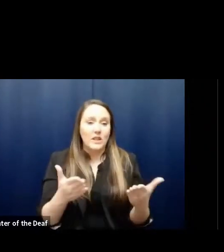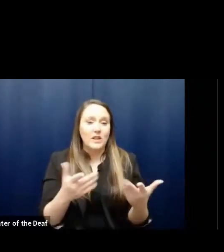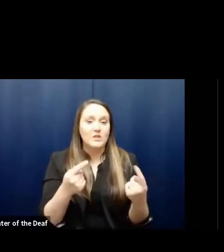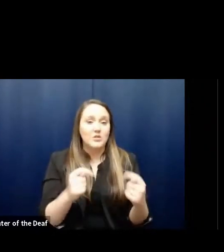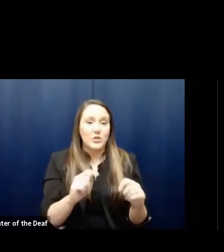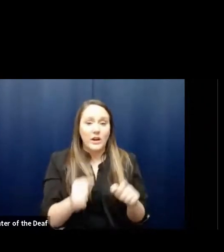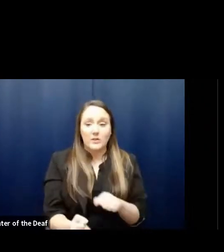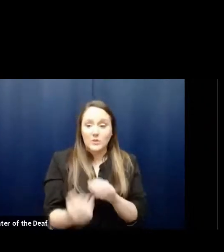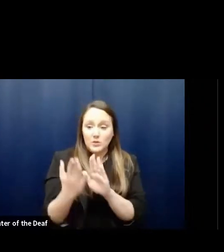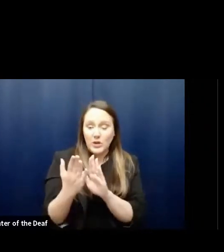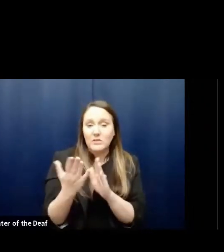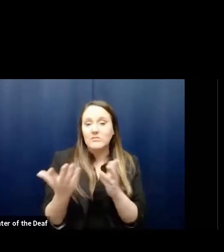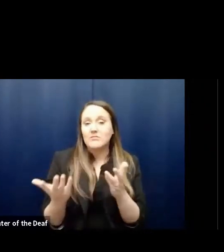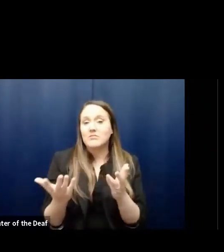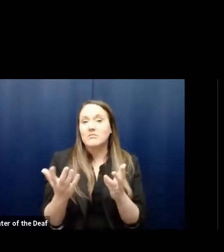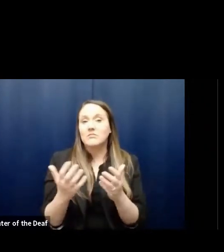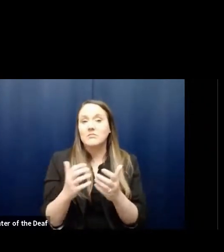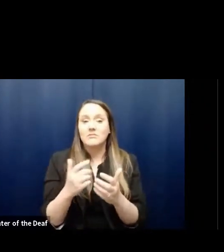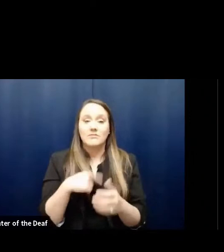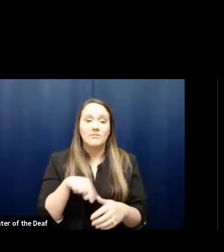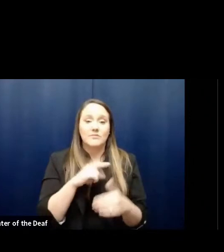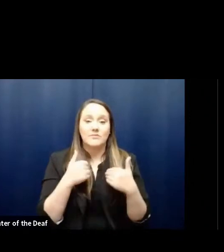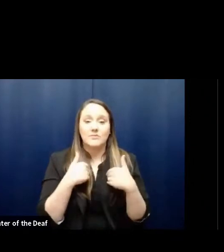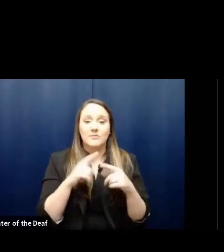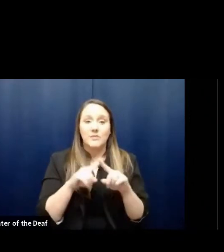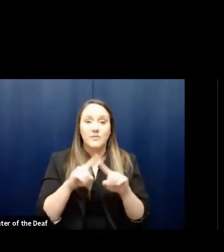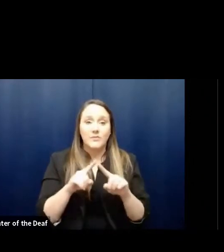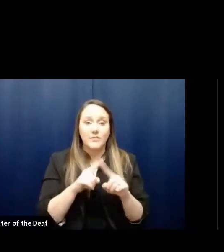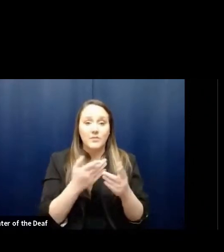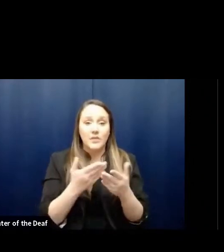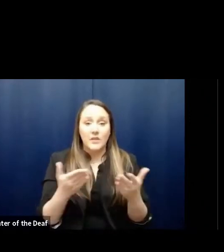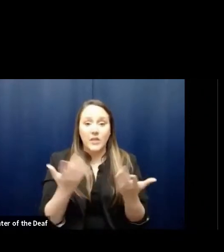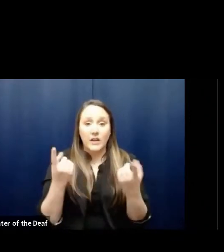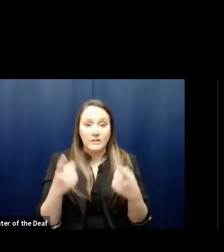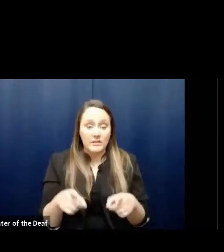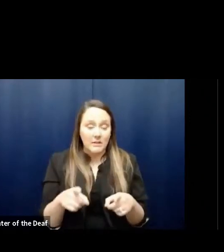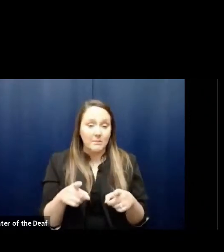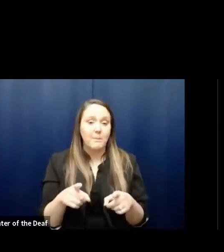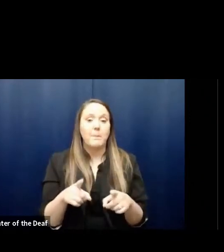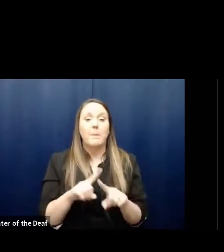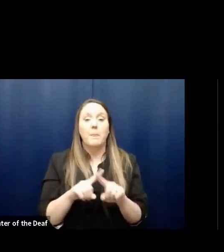little ways. We've had different things happen and done different things to help